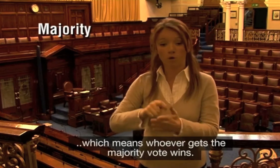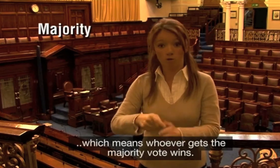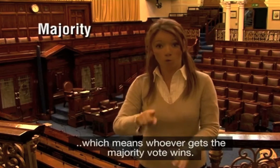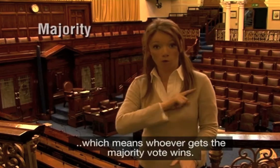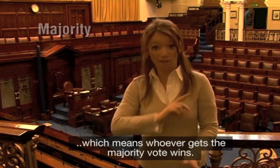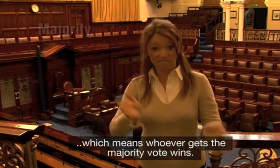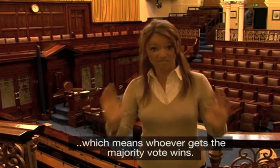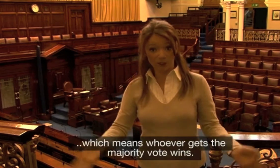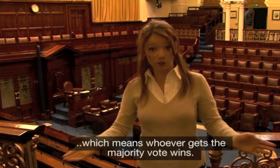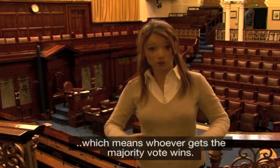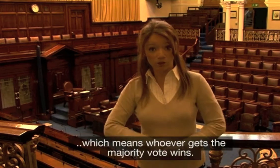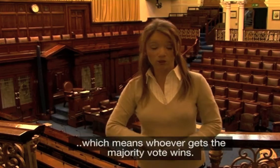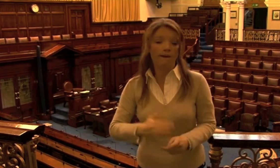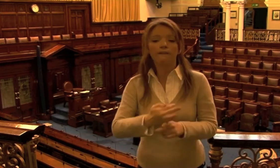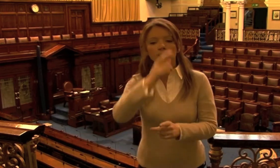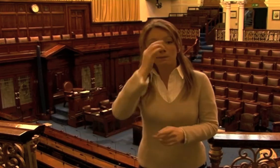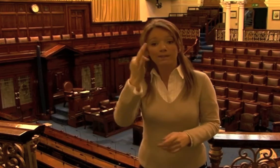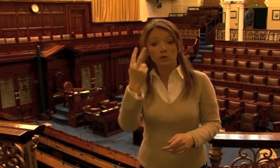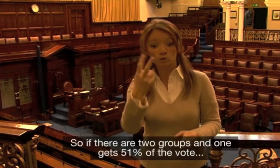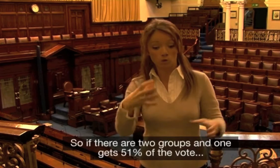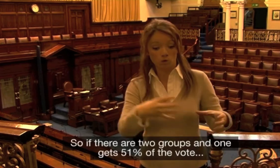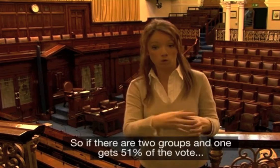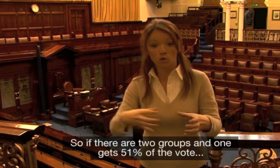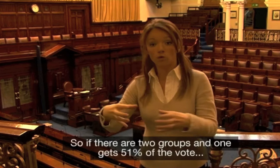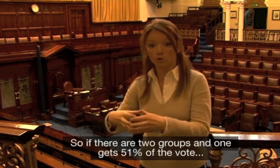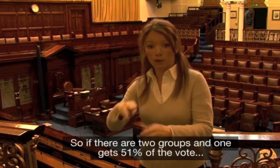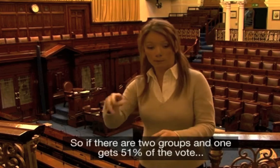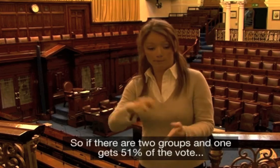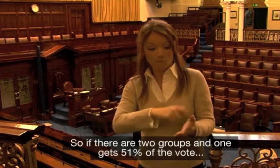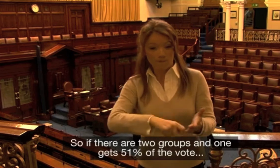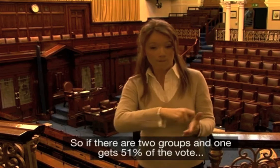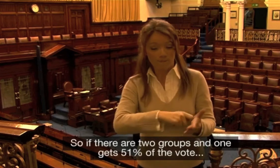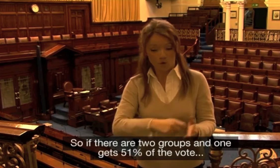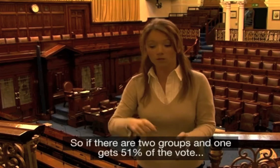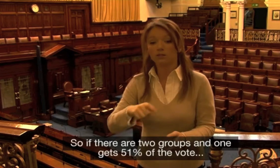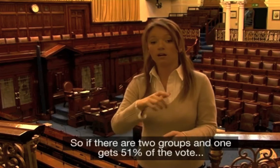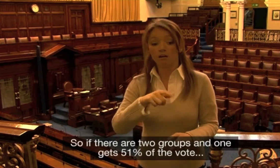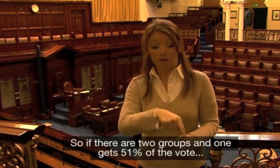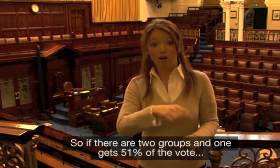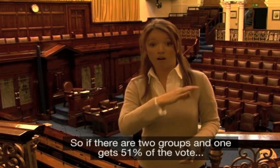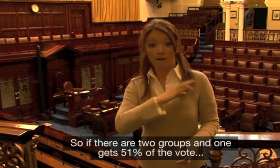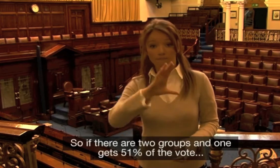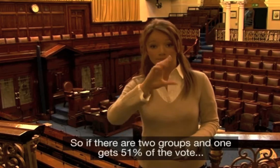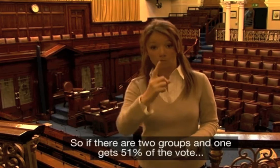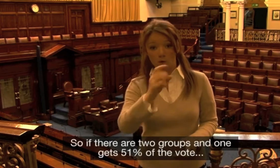vote wins. So if there are 2 groups and one gets 51% of the